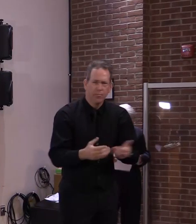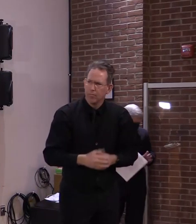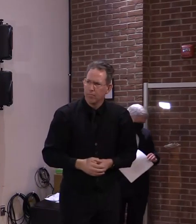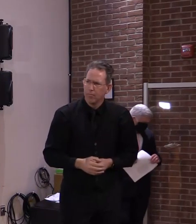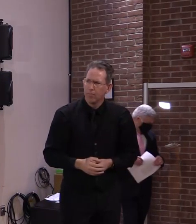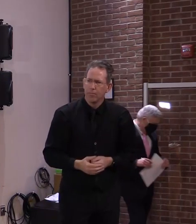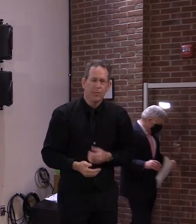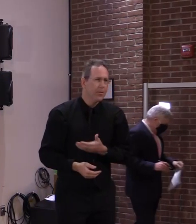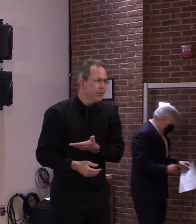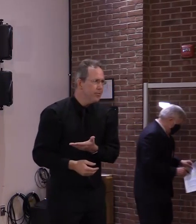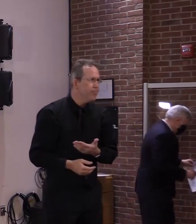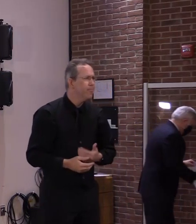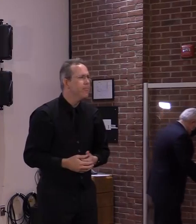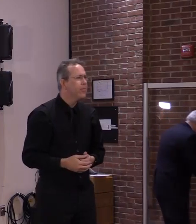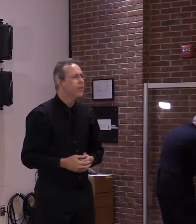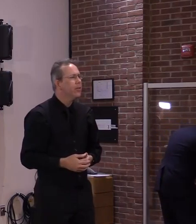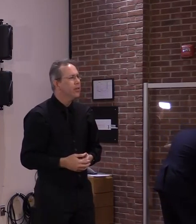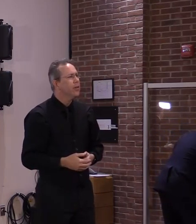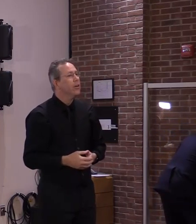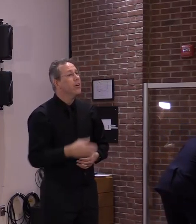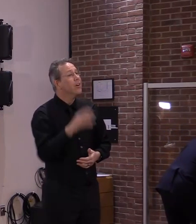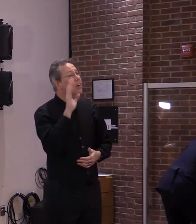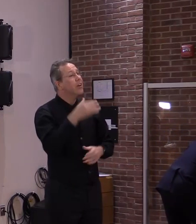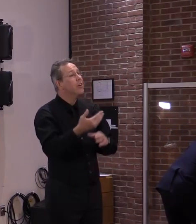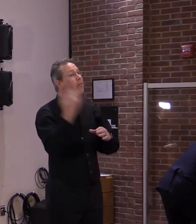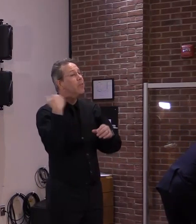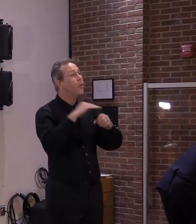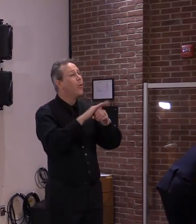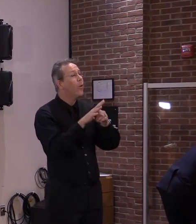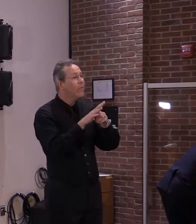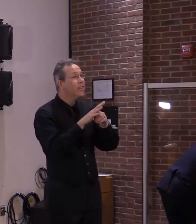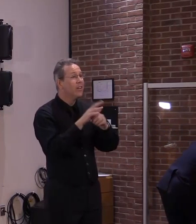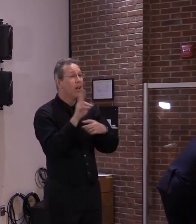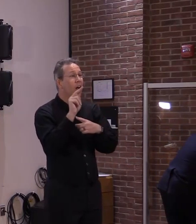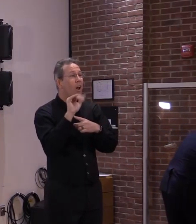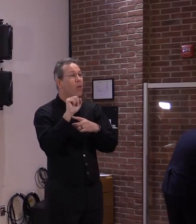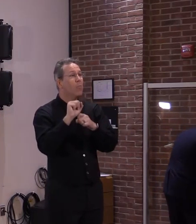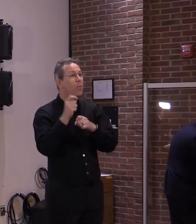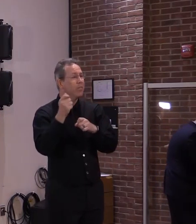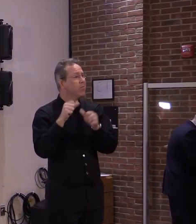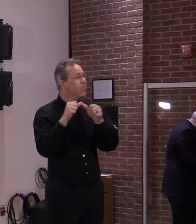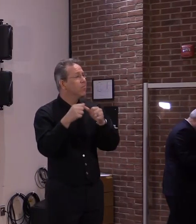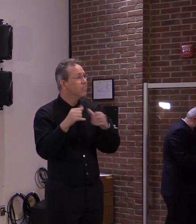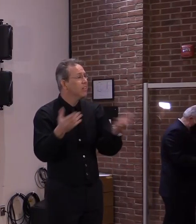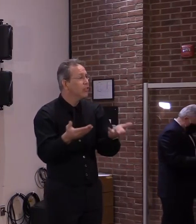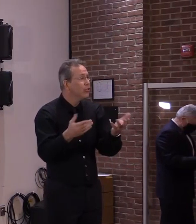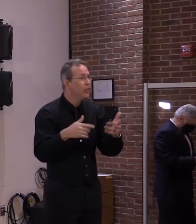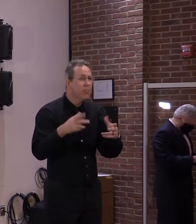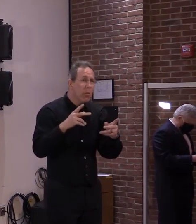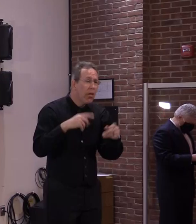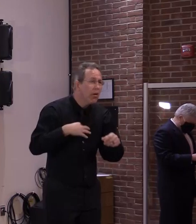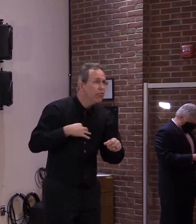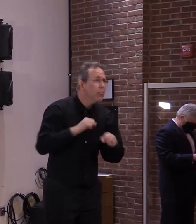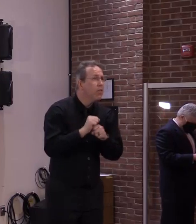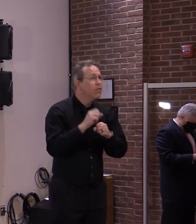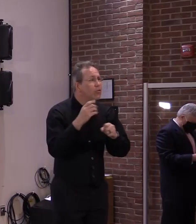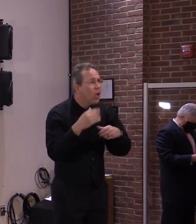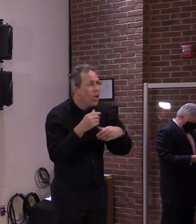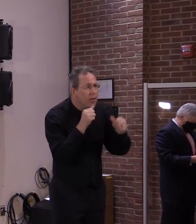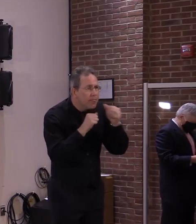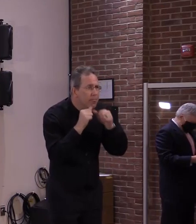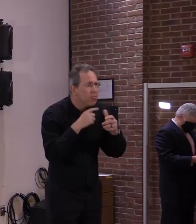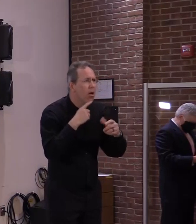next month or so, 2 months. But it all depends on the vaccine, the allotment, getting people back to work,